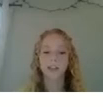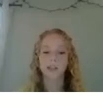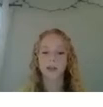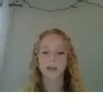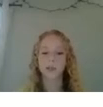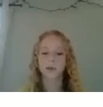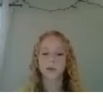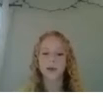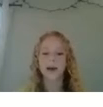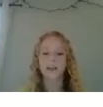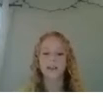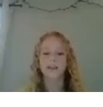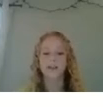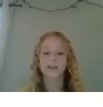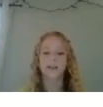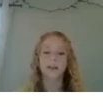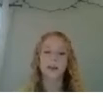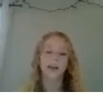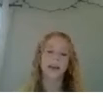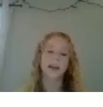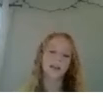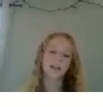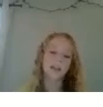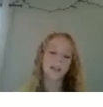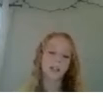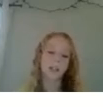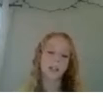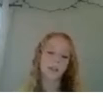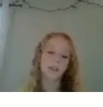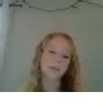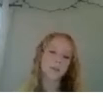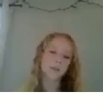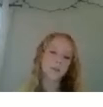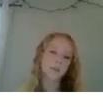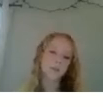language and has worked as both a teacher of the deaf and an itinerant teacher.